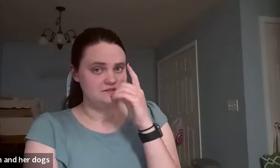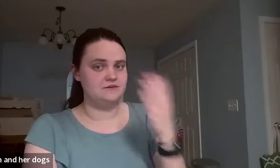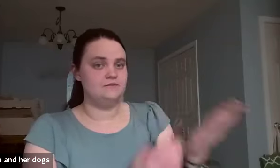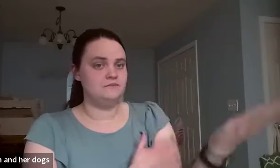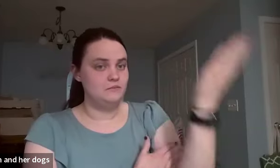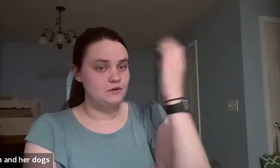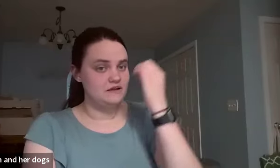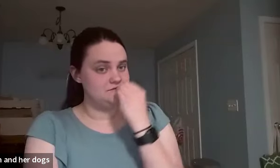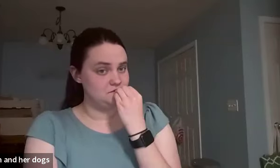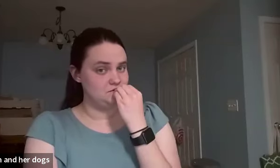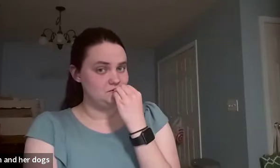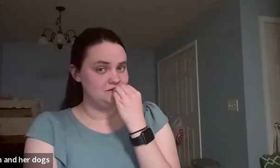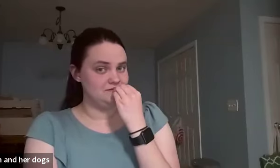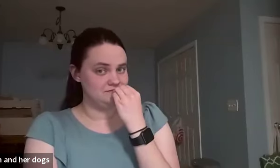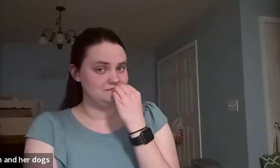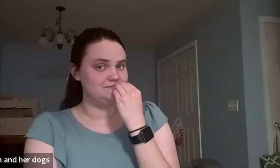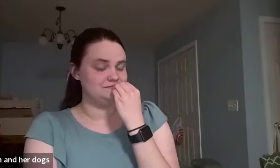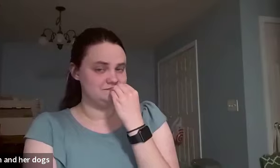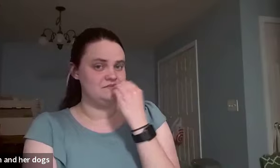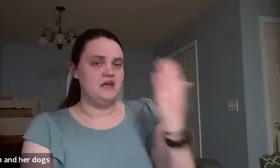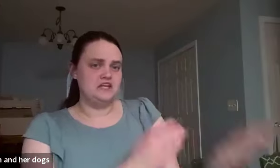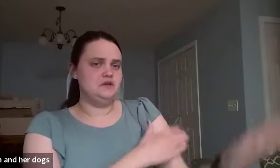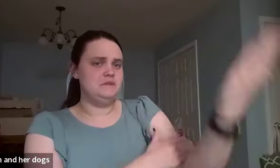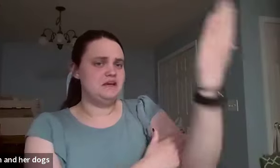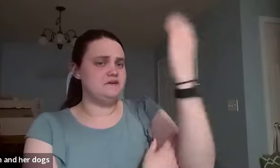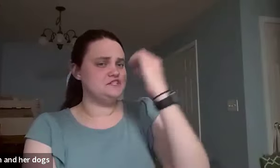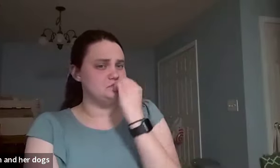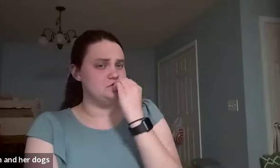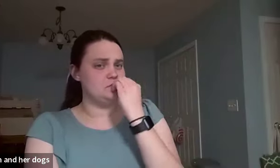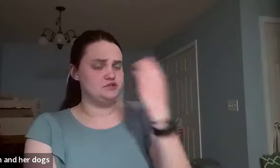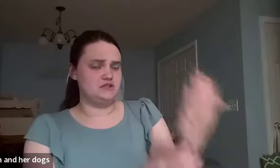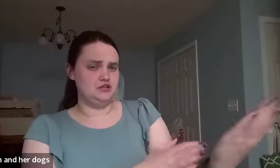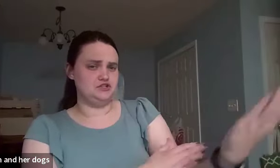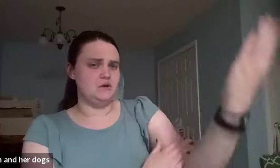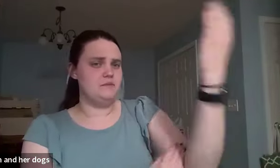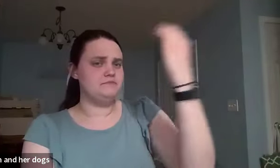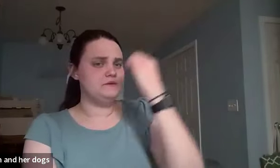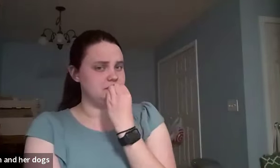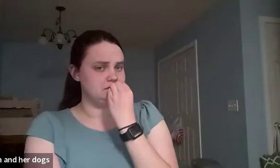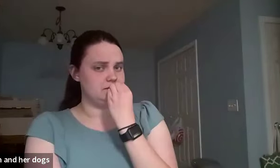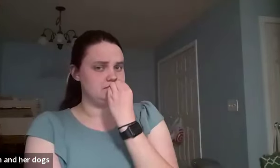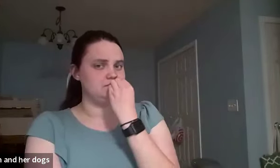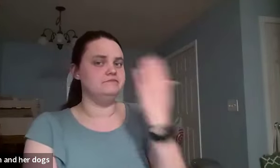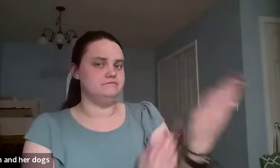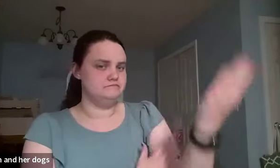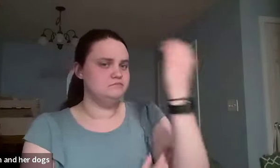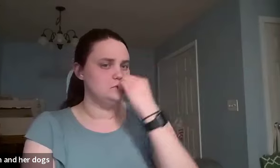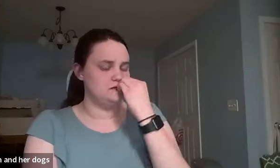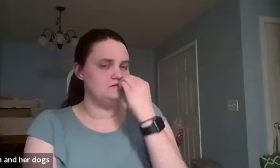breakfast, morning food. And you can make a very smooth motion, like you just go up into your mouth. Morning